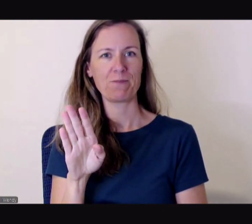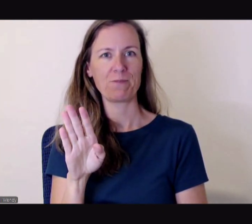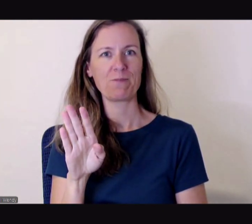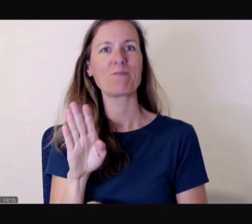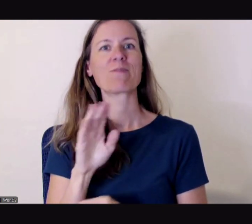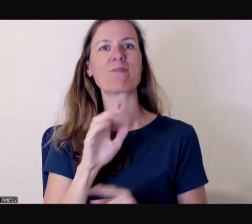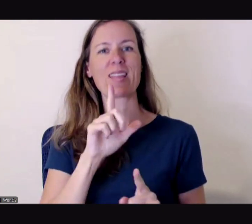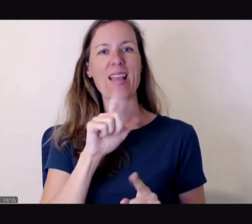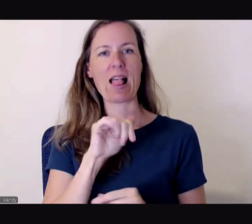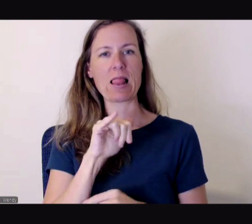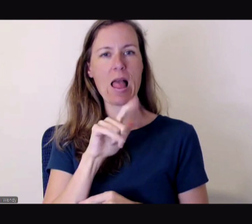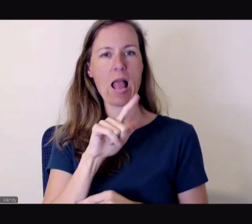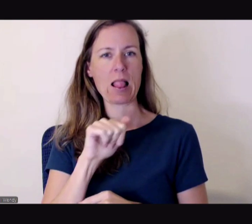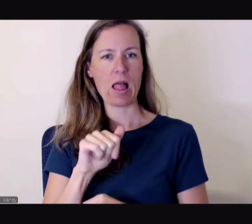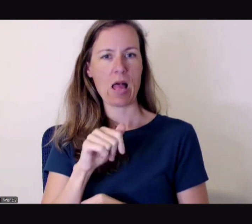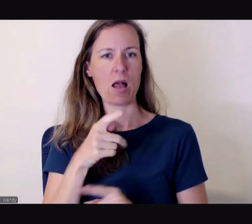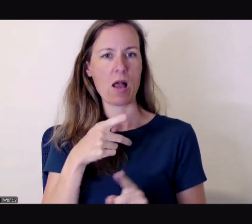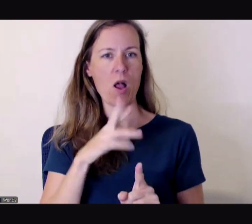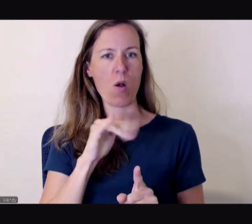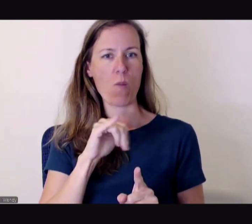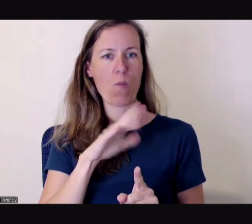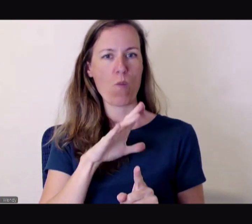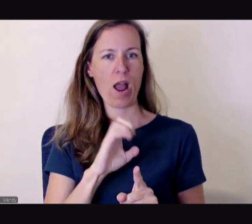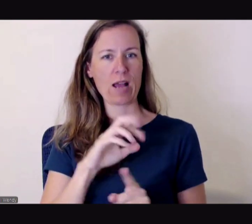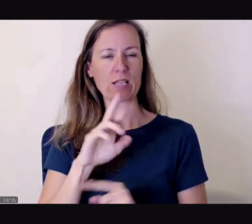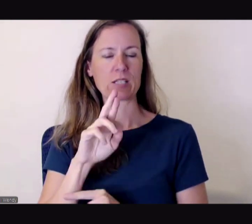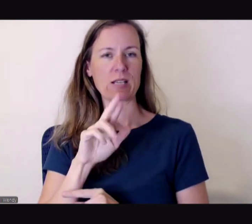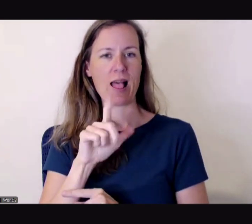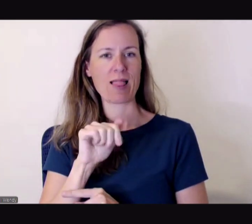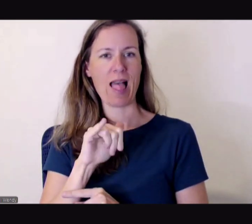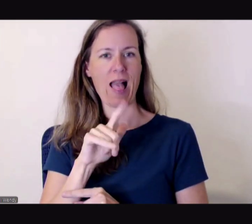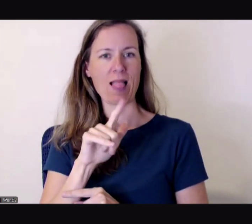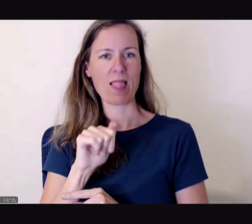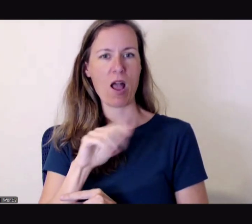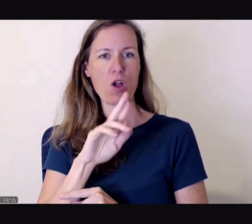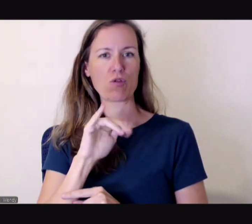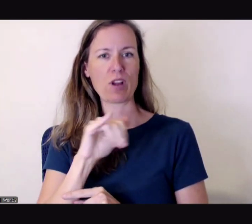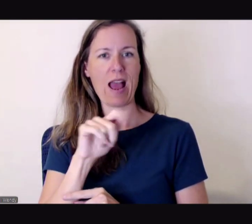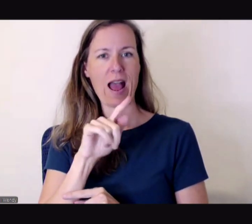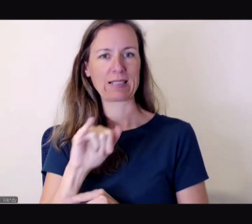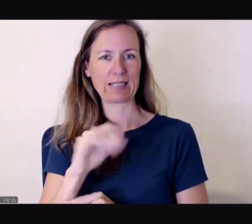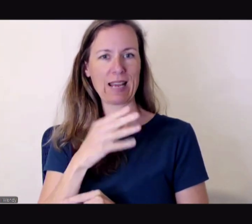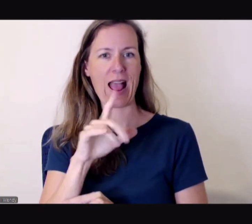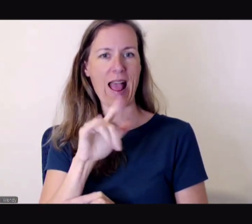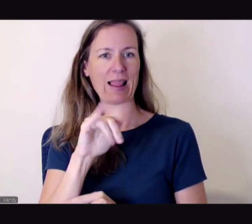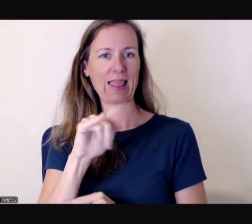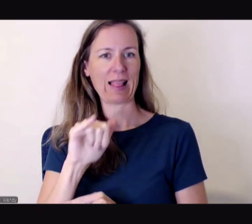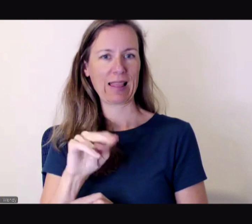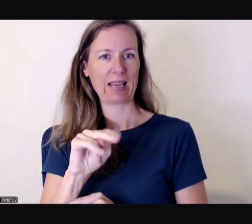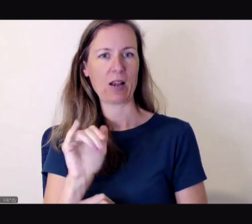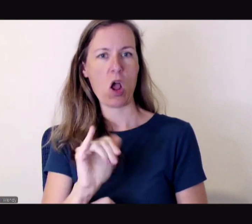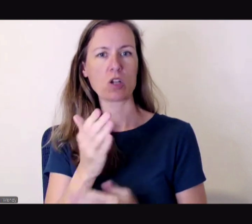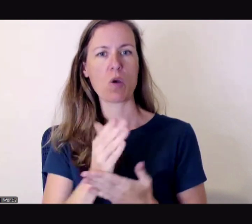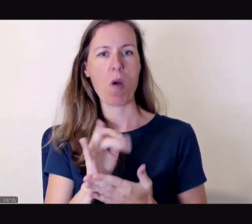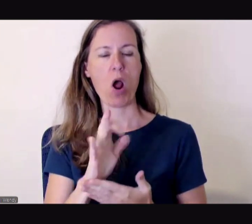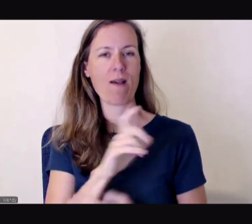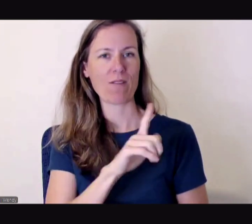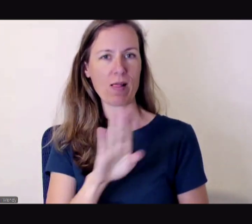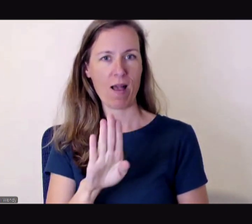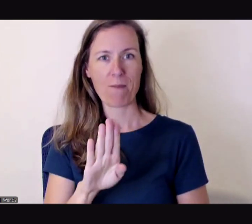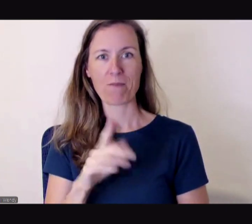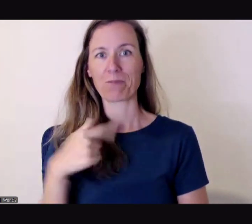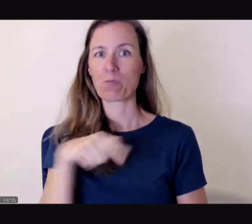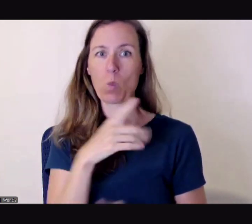Riazi, and Lillian are also part of the club. We're here tonight to offer our congratulations